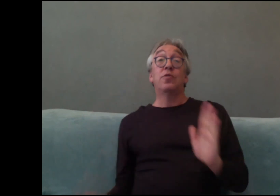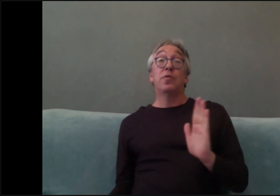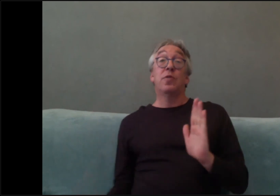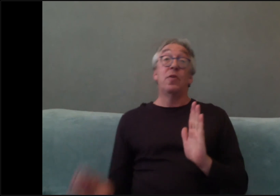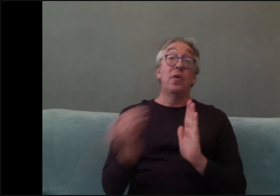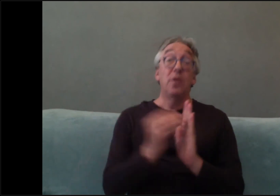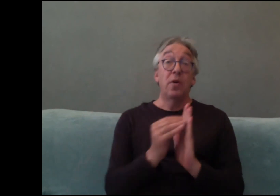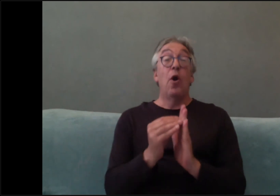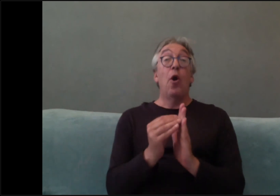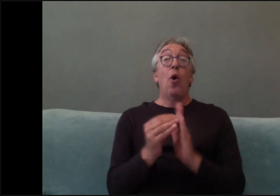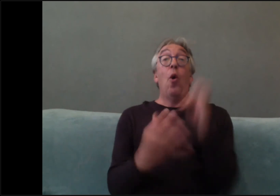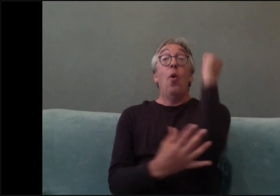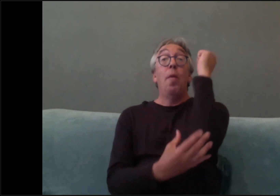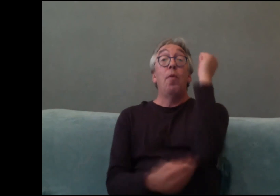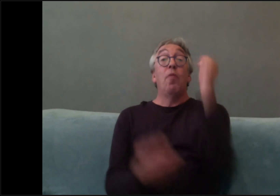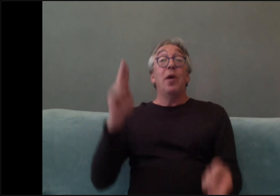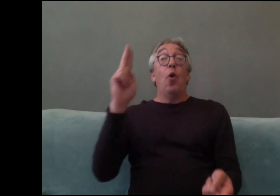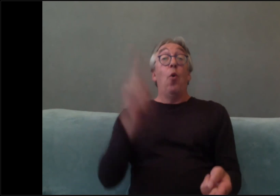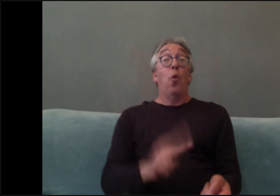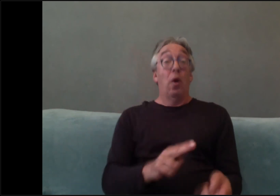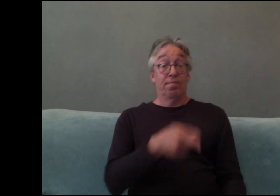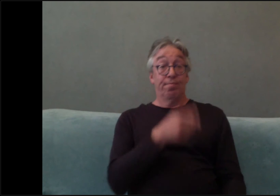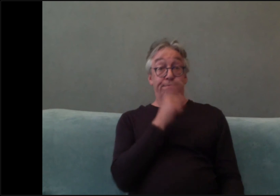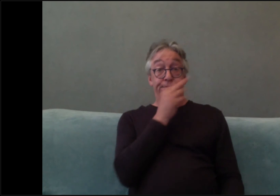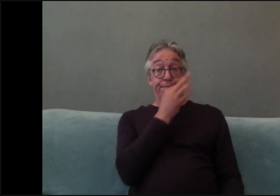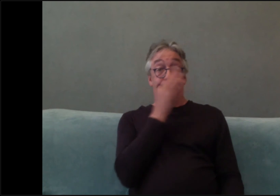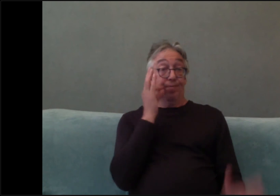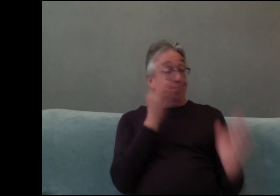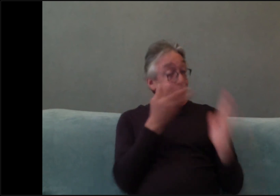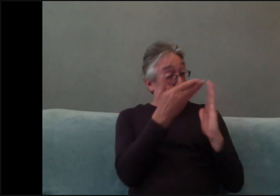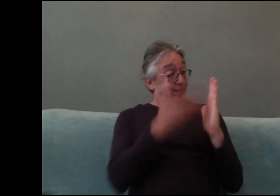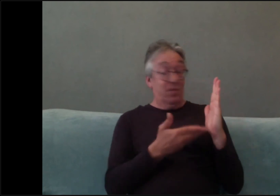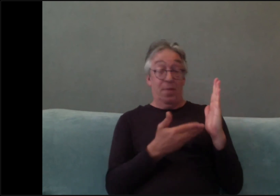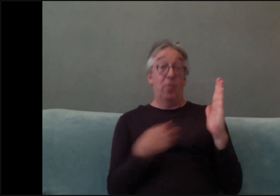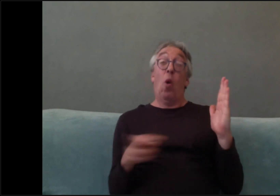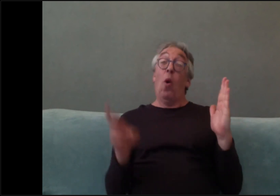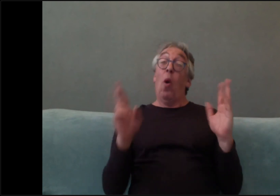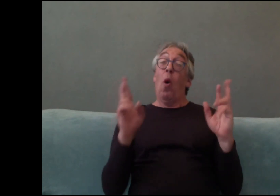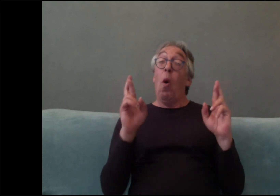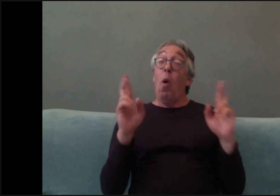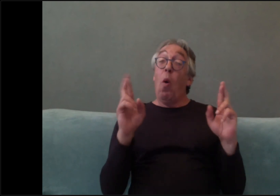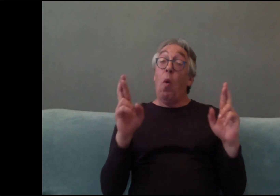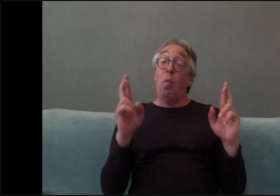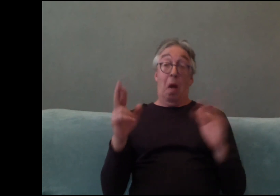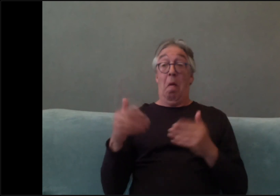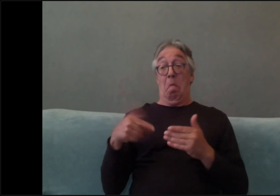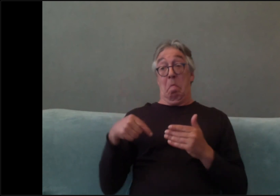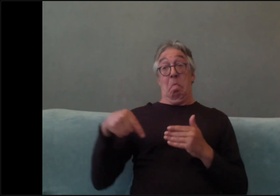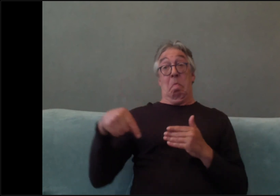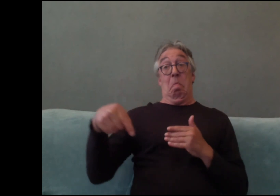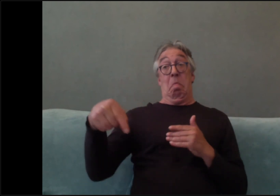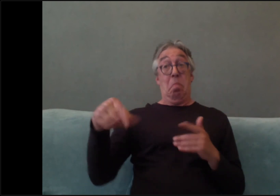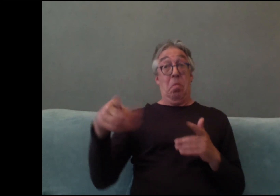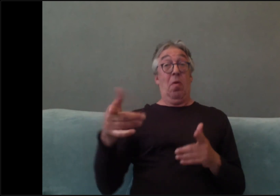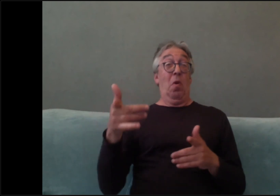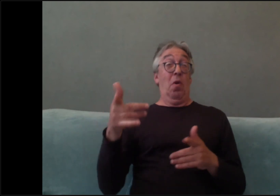hope that it will be an ambition, or there will come an ambition and comprehensive plan in the context